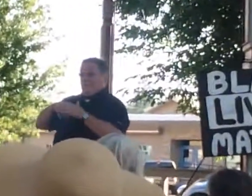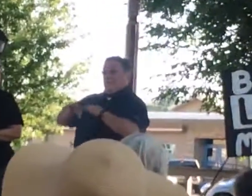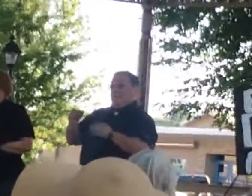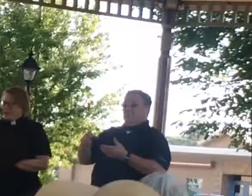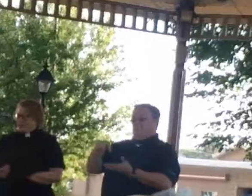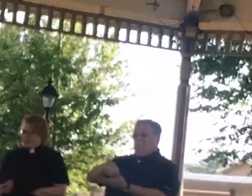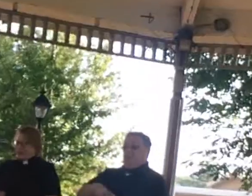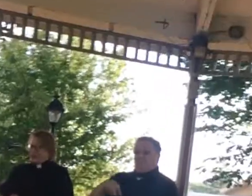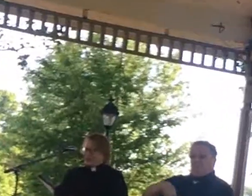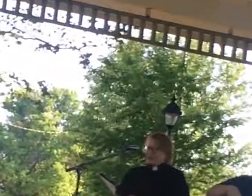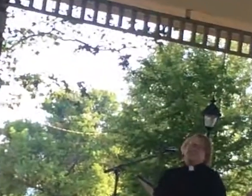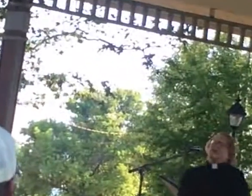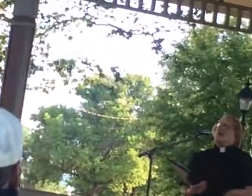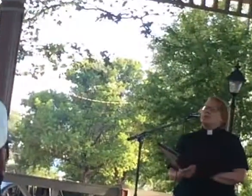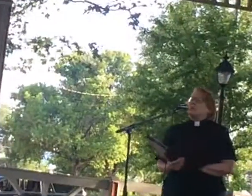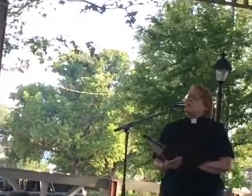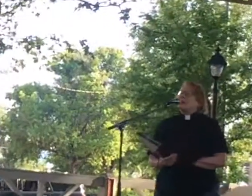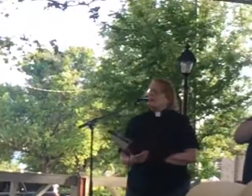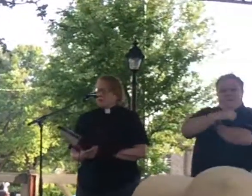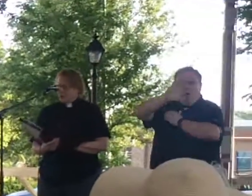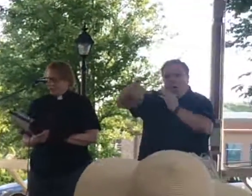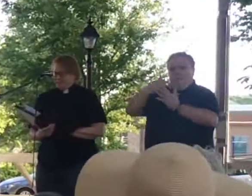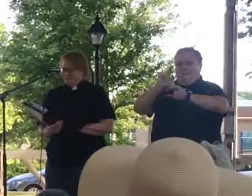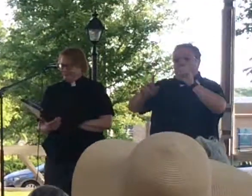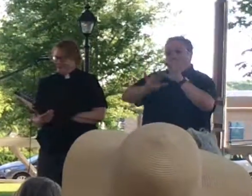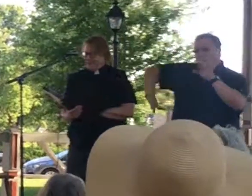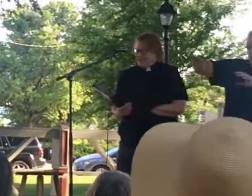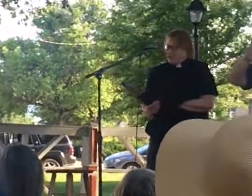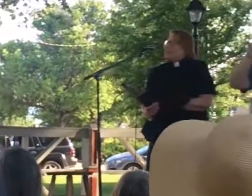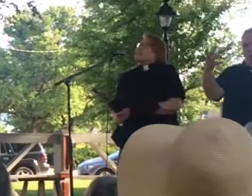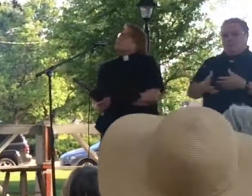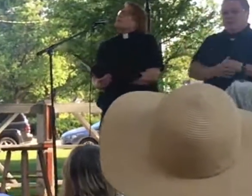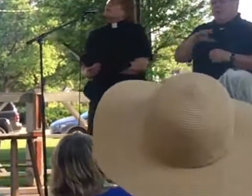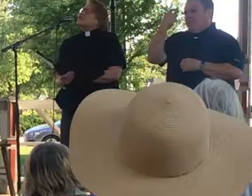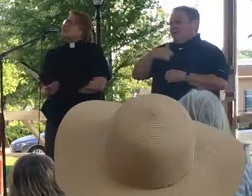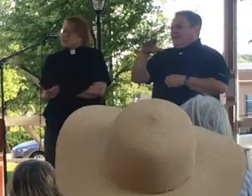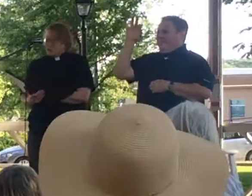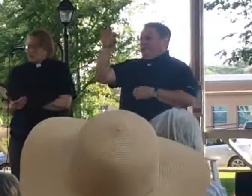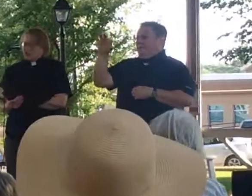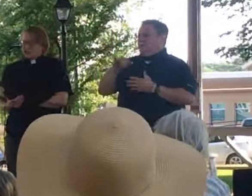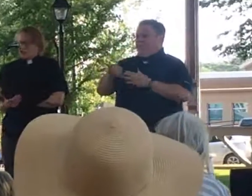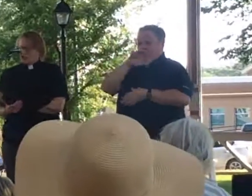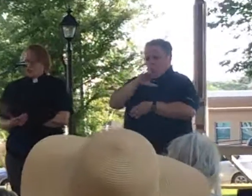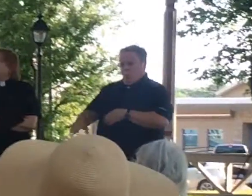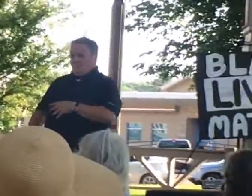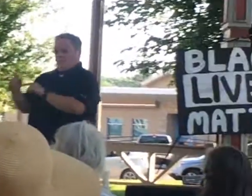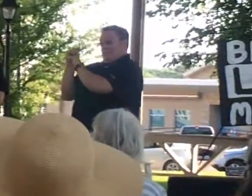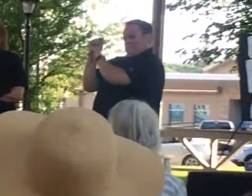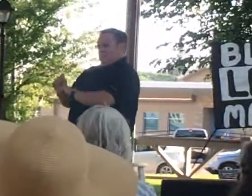pulpit talking about God's love for all people around the world. Because I preach in the Christian